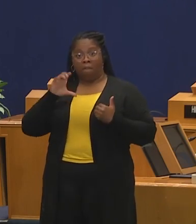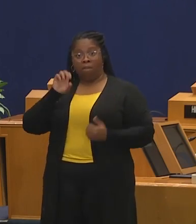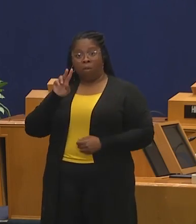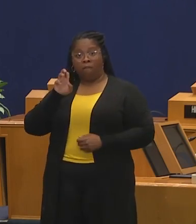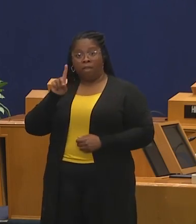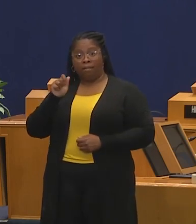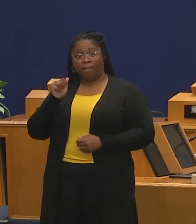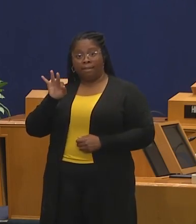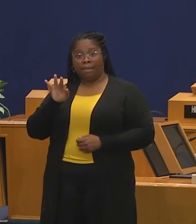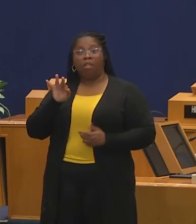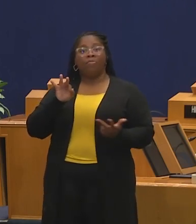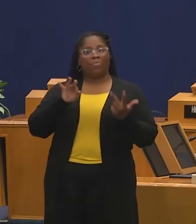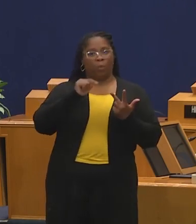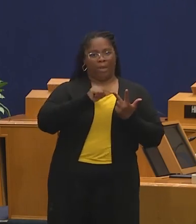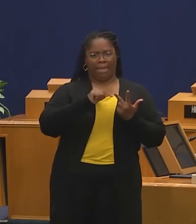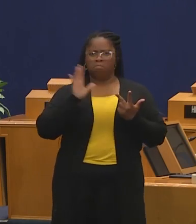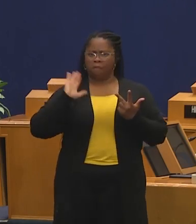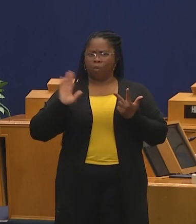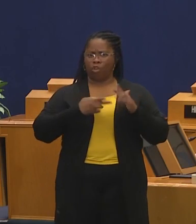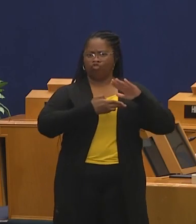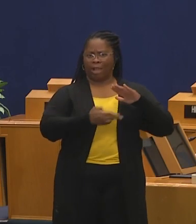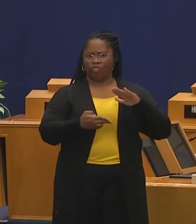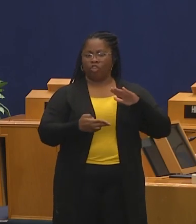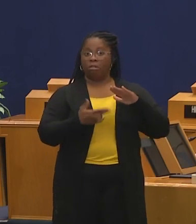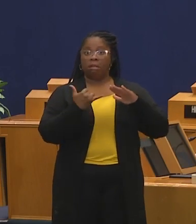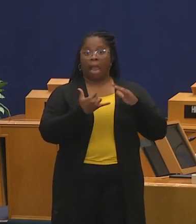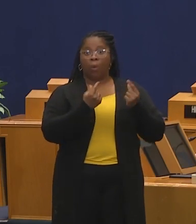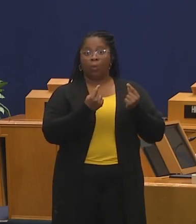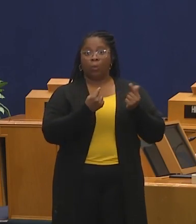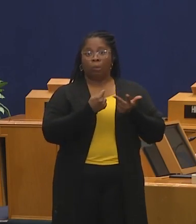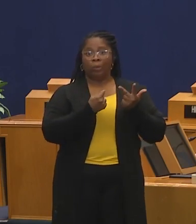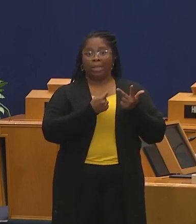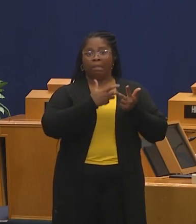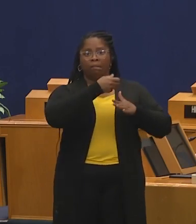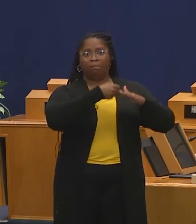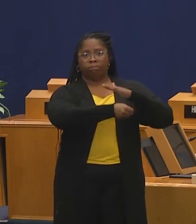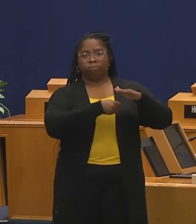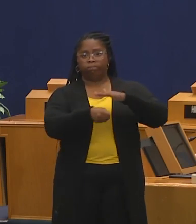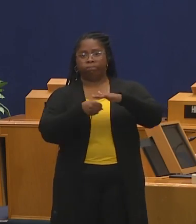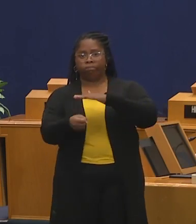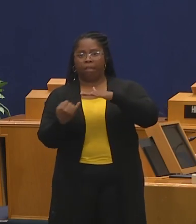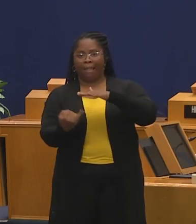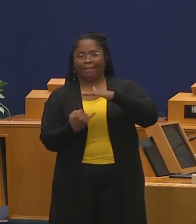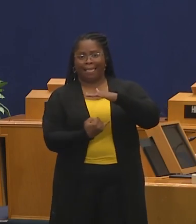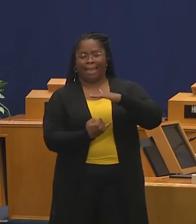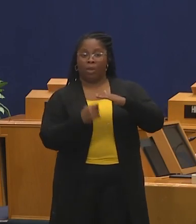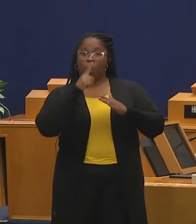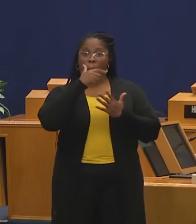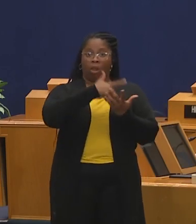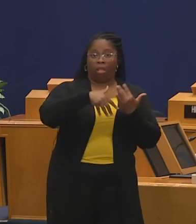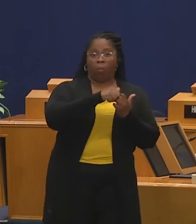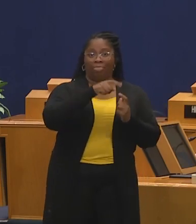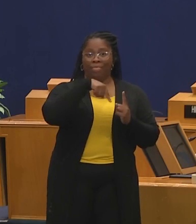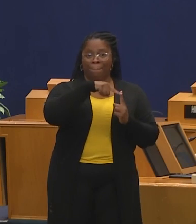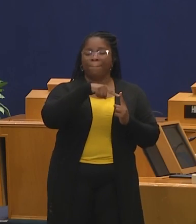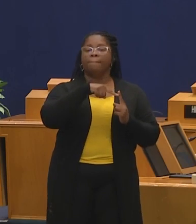sheltered. They're now appropriately isolated, and close contacts have been quarantined. We have